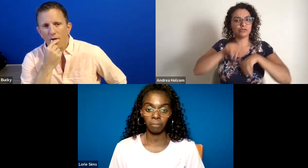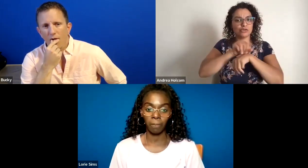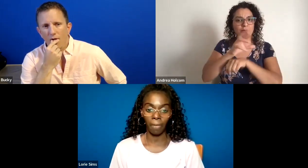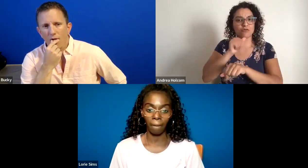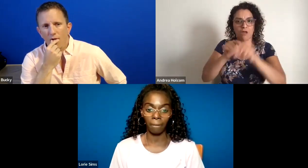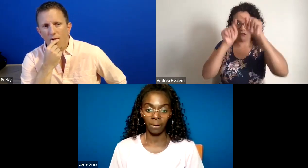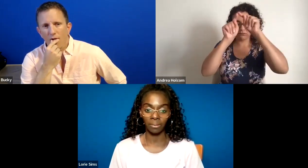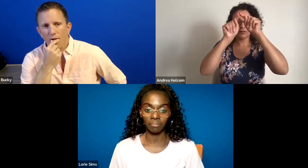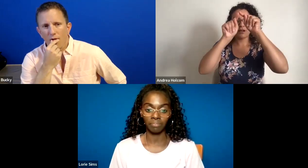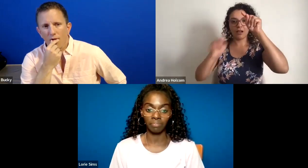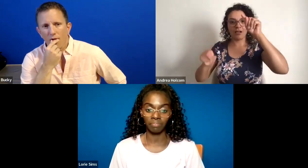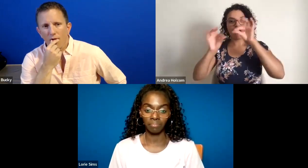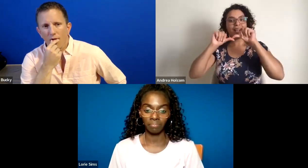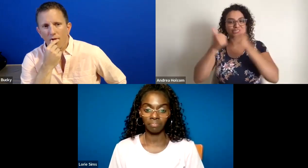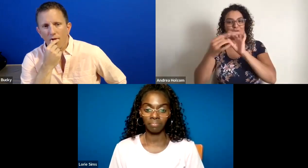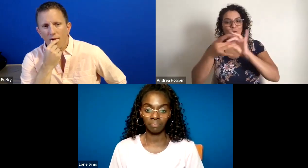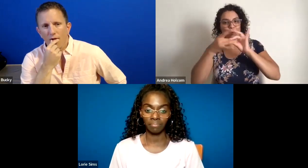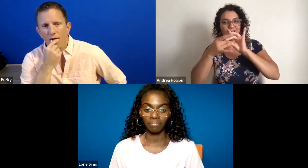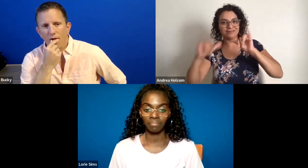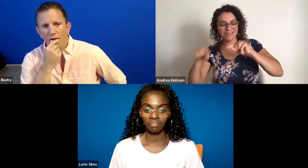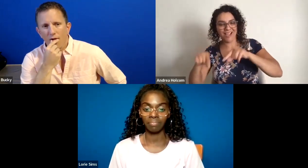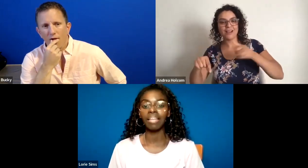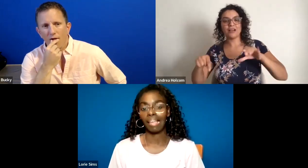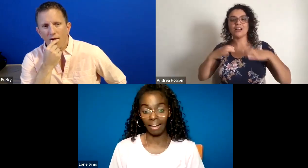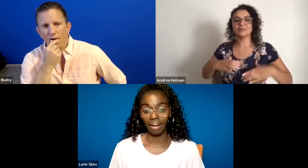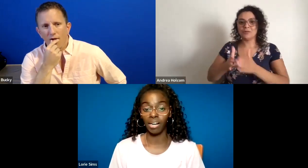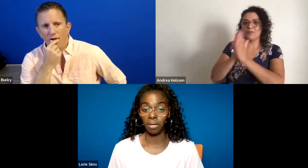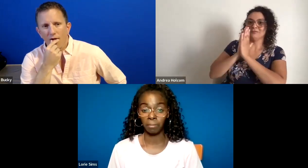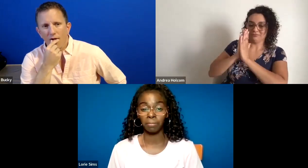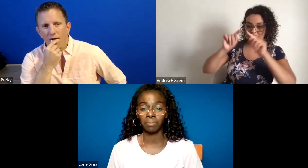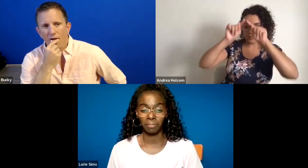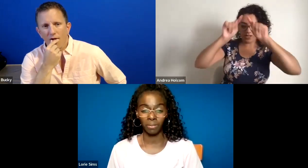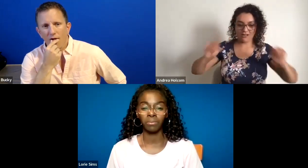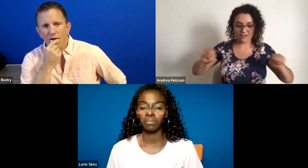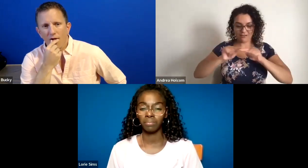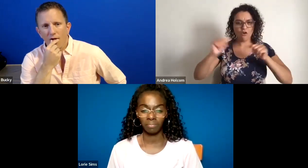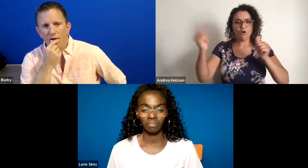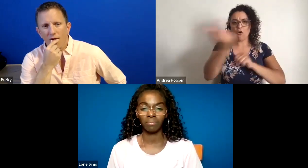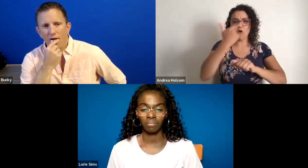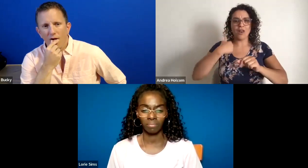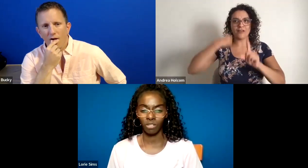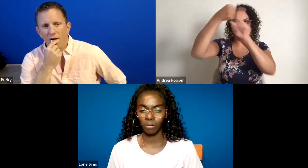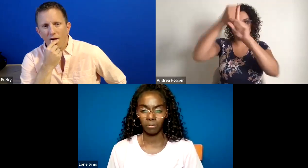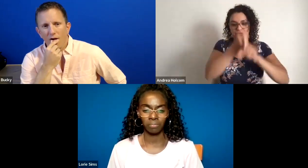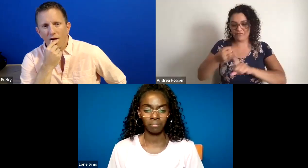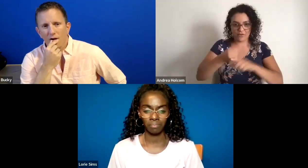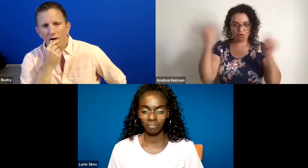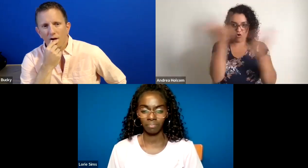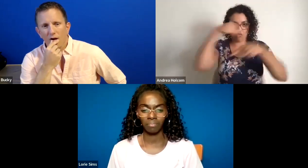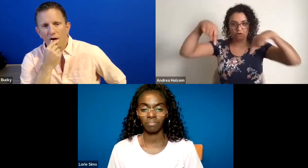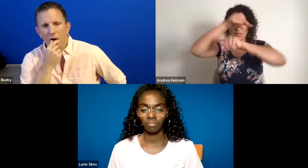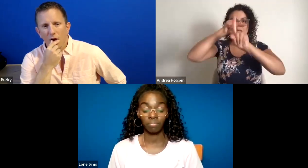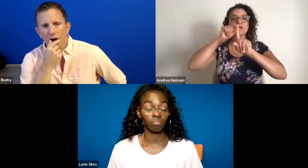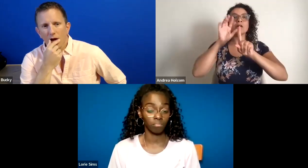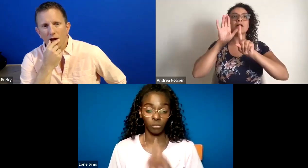interpreters who decide whether to accept an assignment or not. You have the agency who's coordinating the assignment, and you have the requester or the consumer who's part of